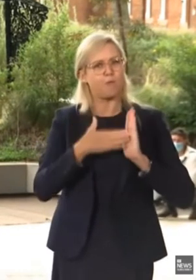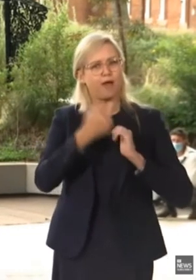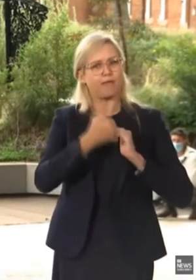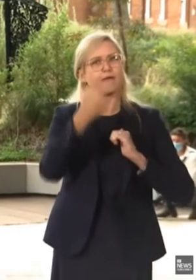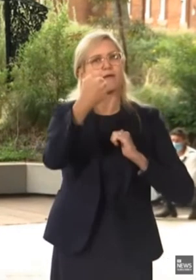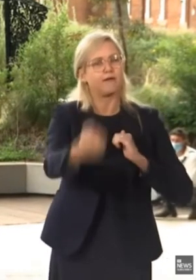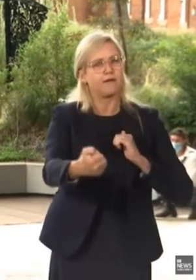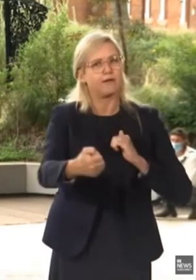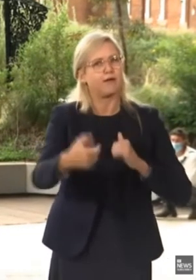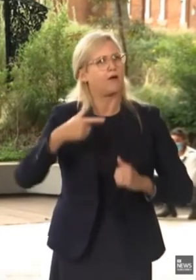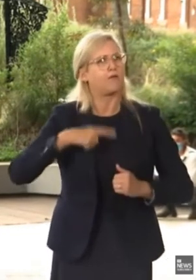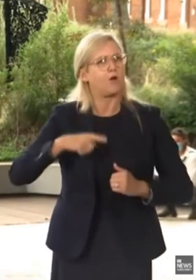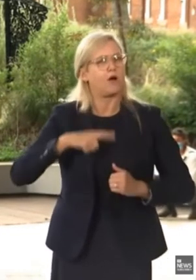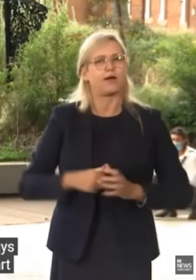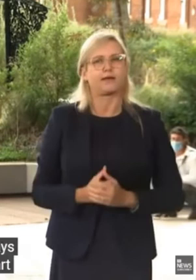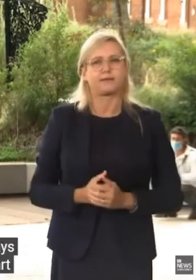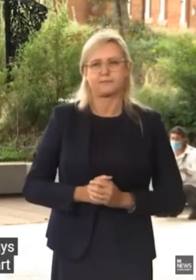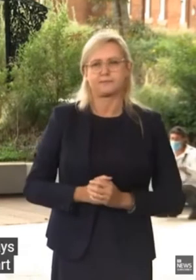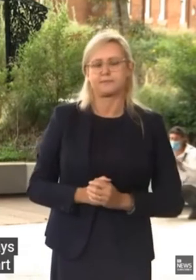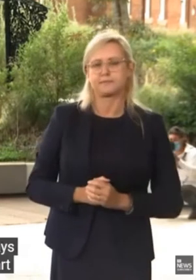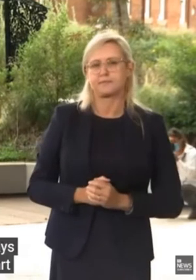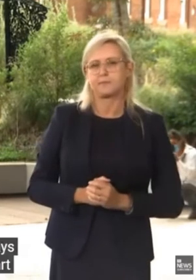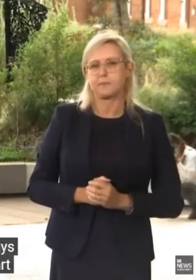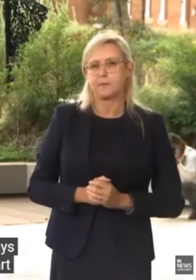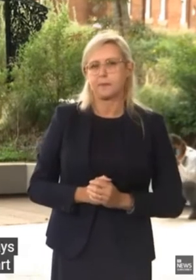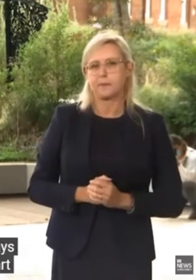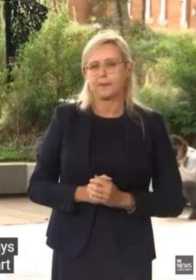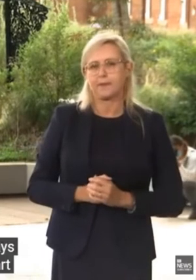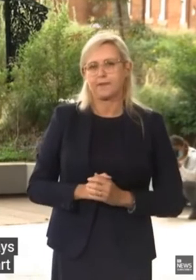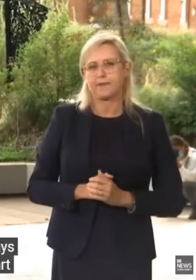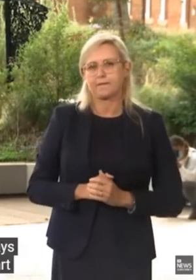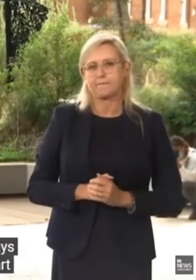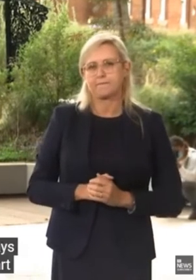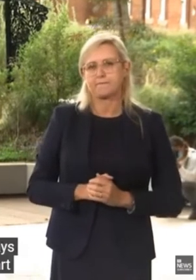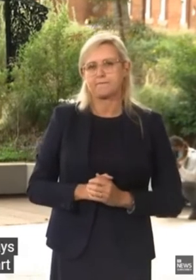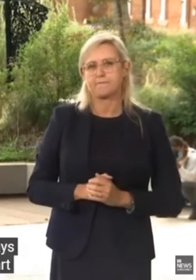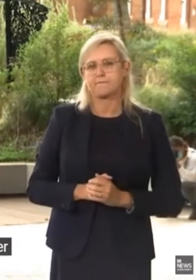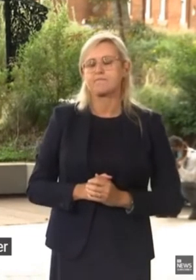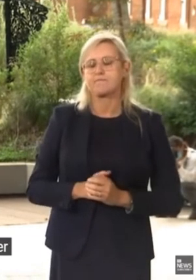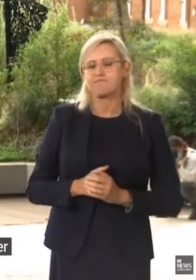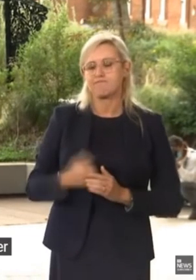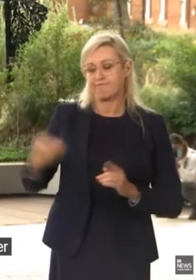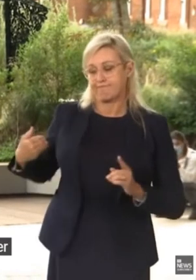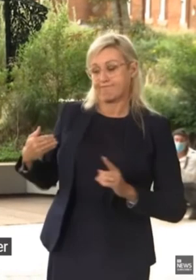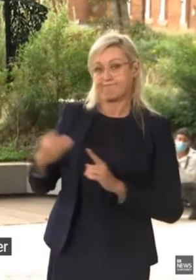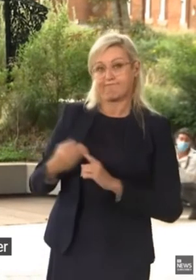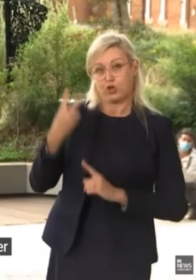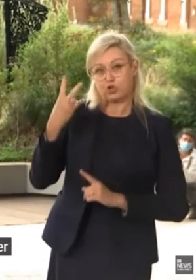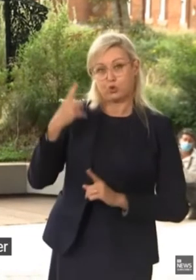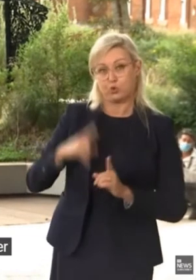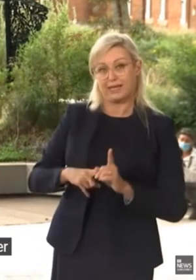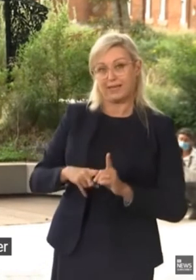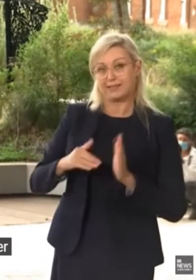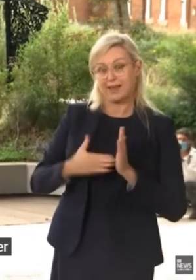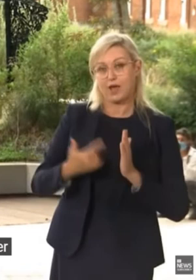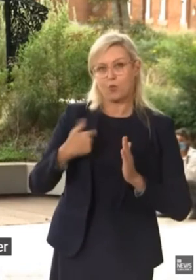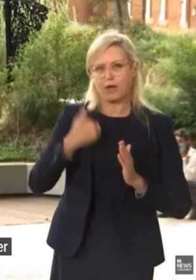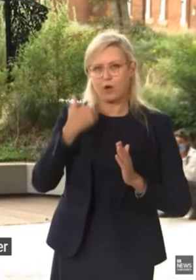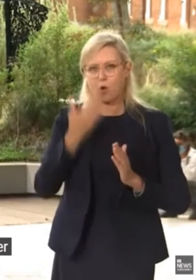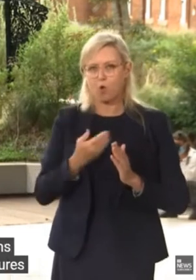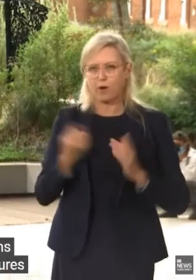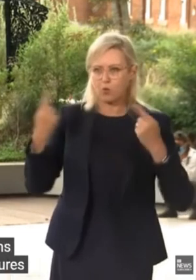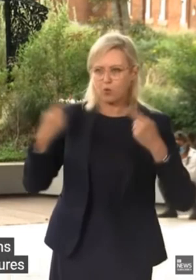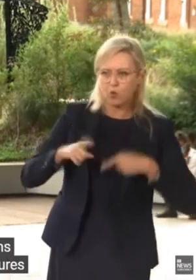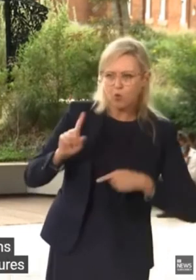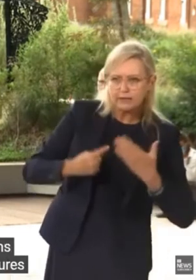this pandemic, in fact over the last 2 years, it will always tailor the restrictions and the response and the measures to the circumstance we